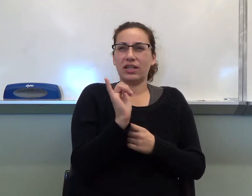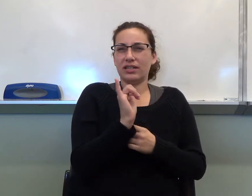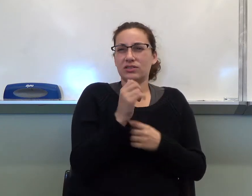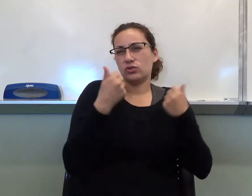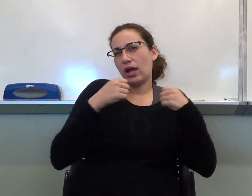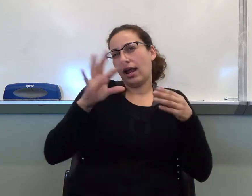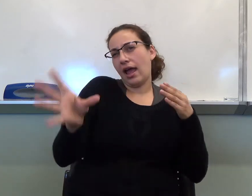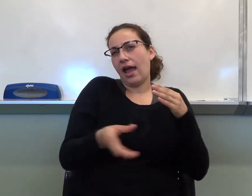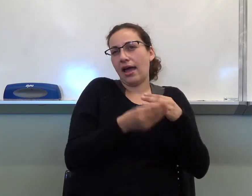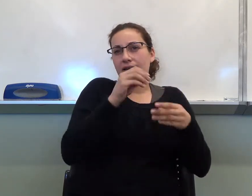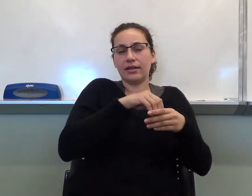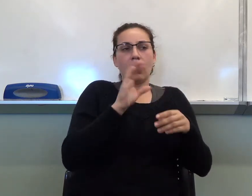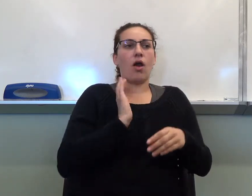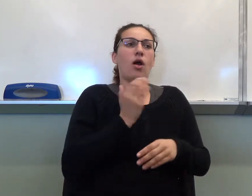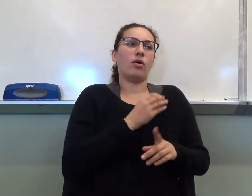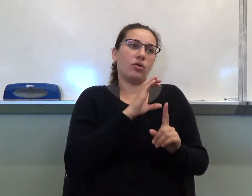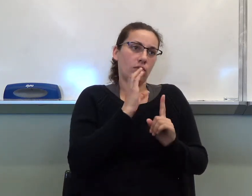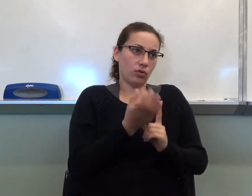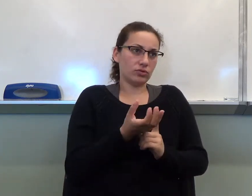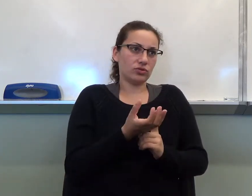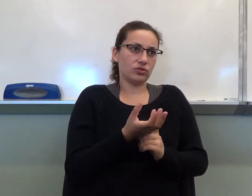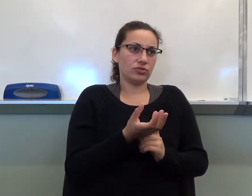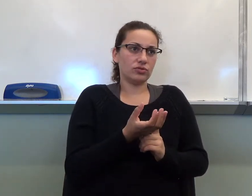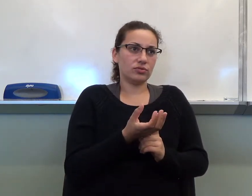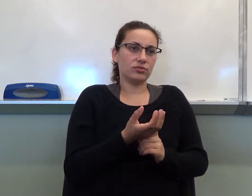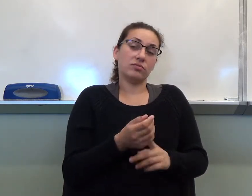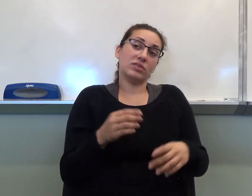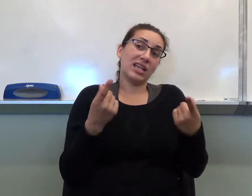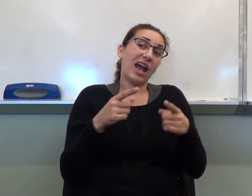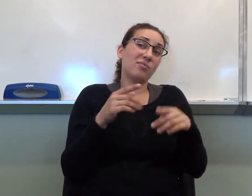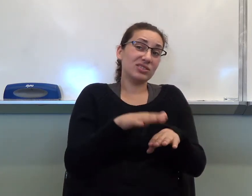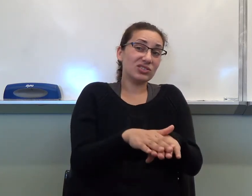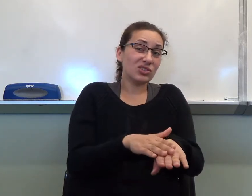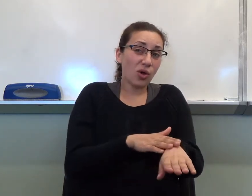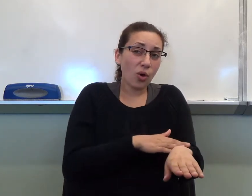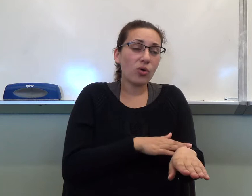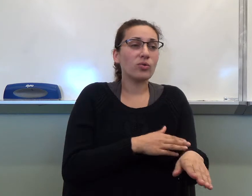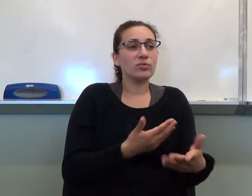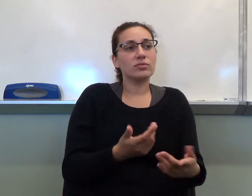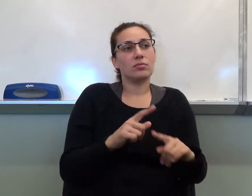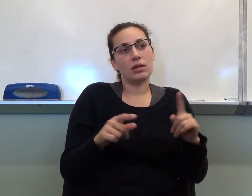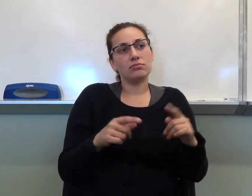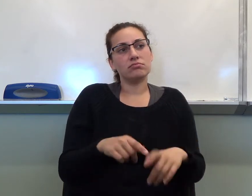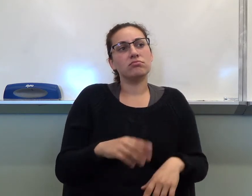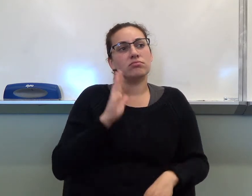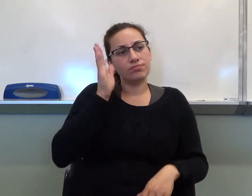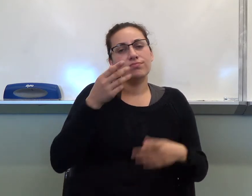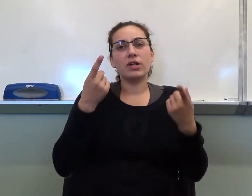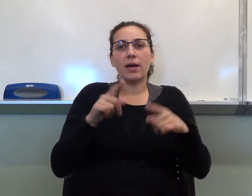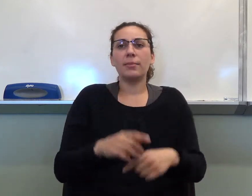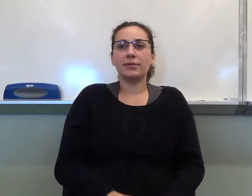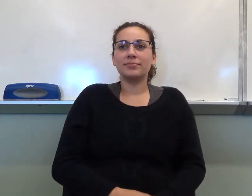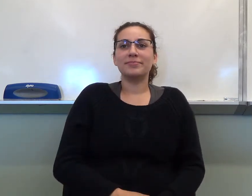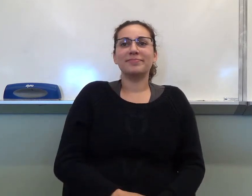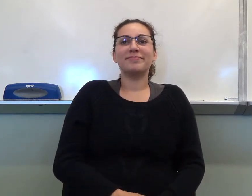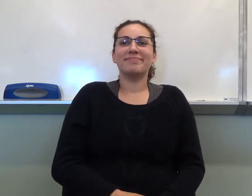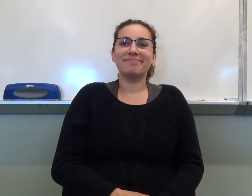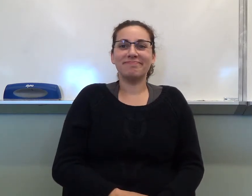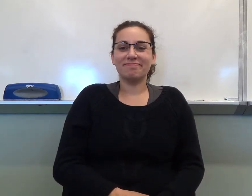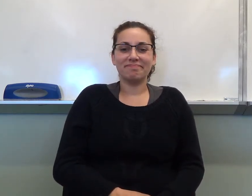but that's the way habits are. It's just a habit, that's all it is. So let's talk